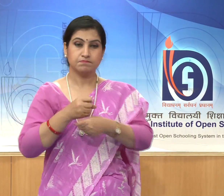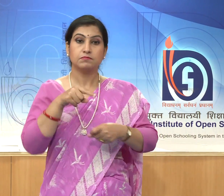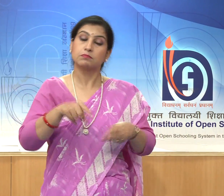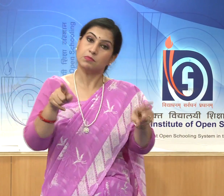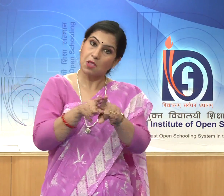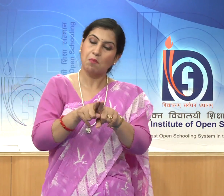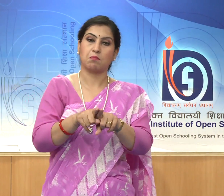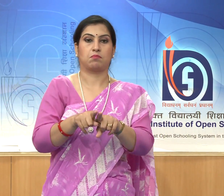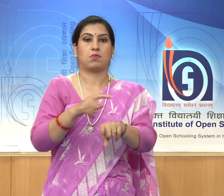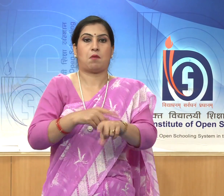was also developed